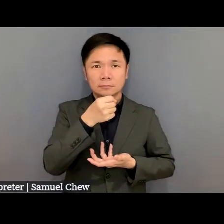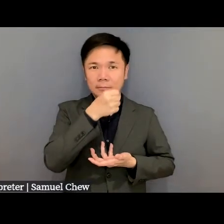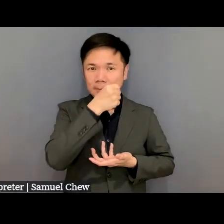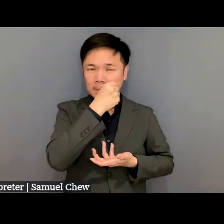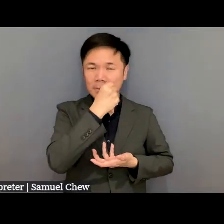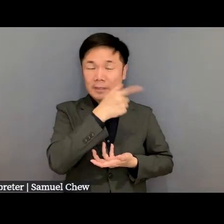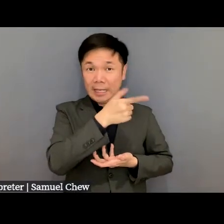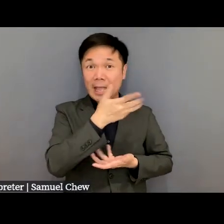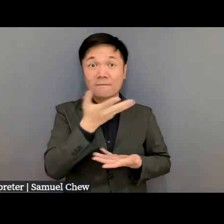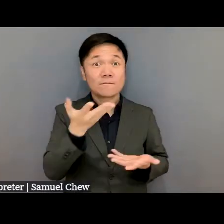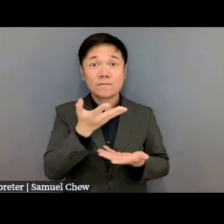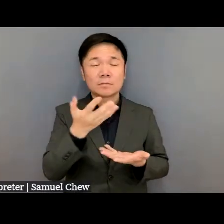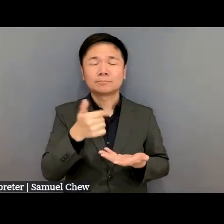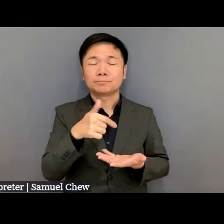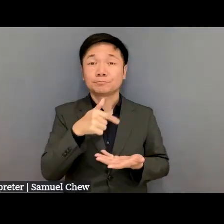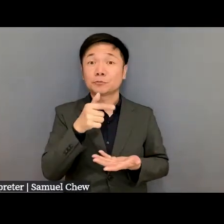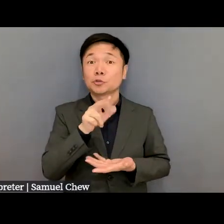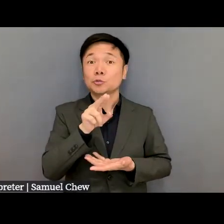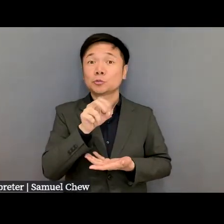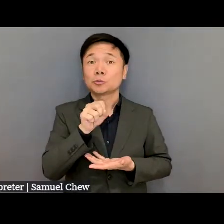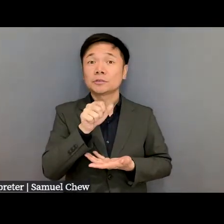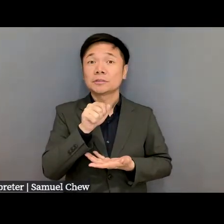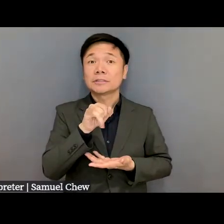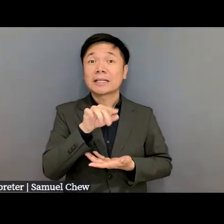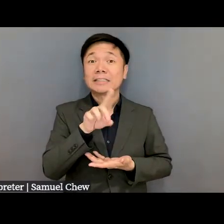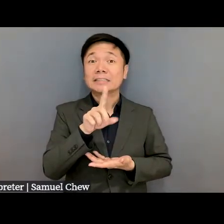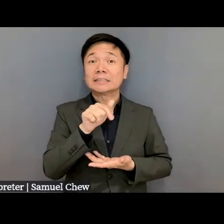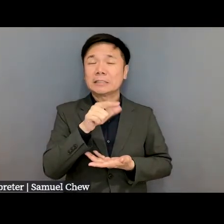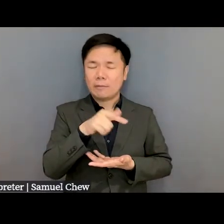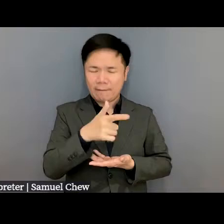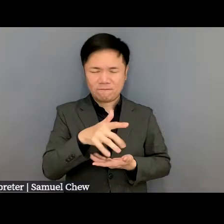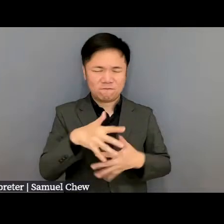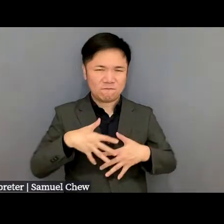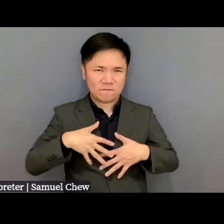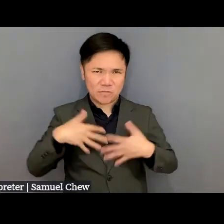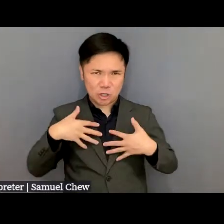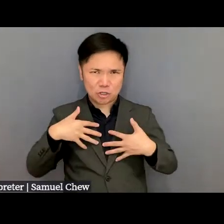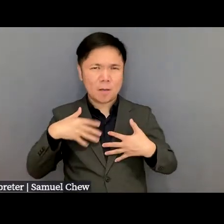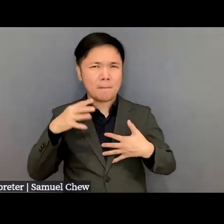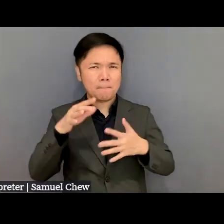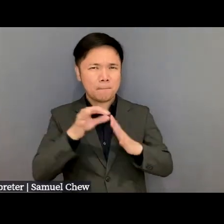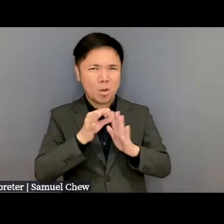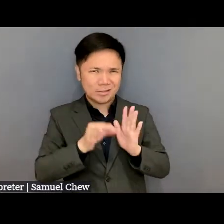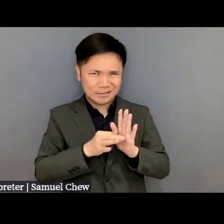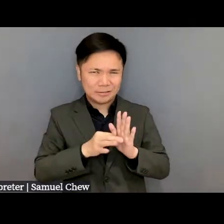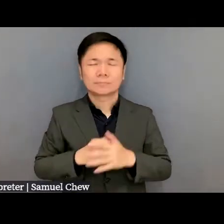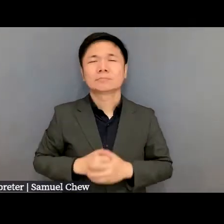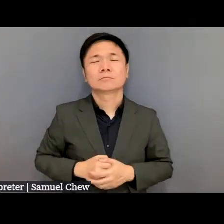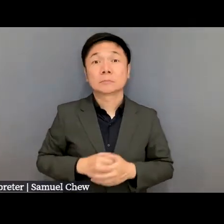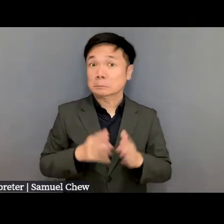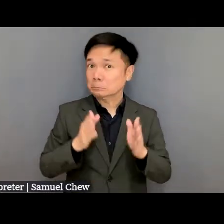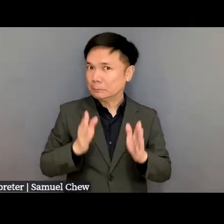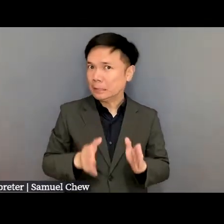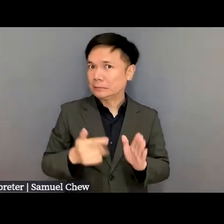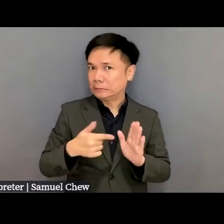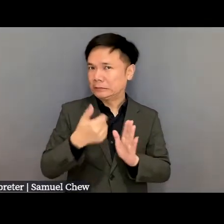has within it a gender equality type of policy that, these